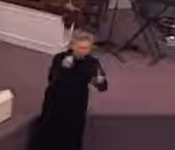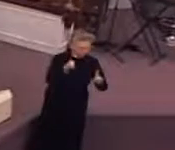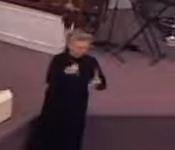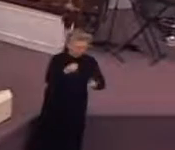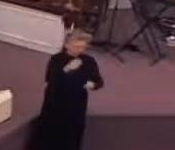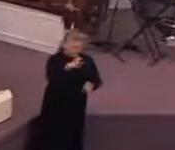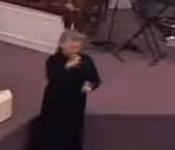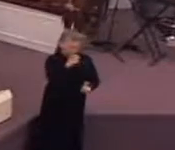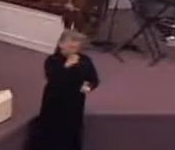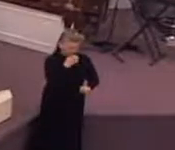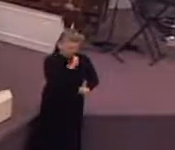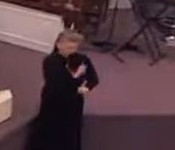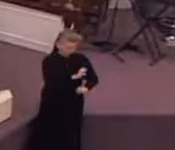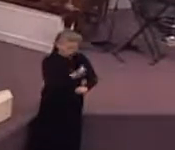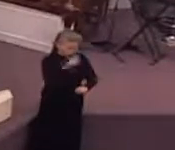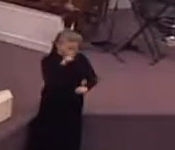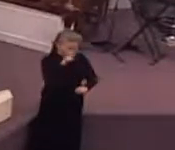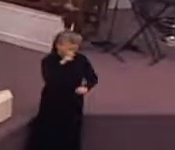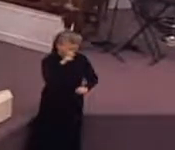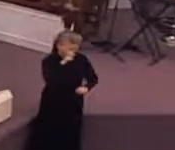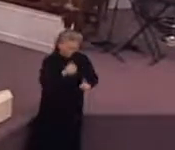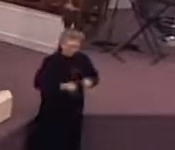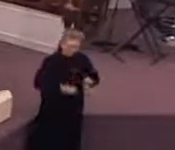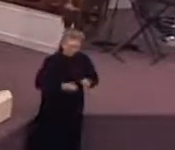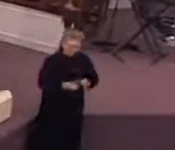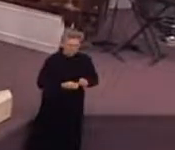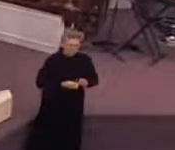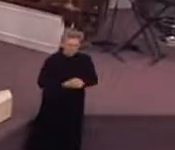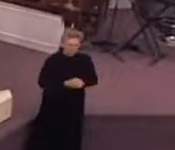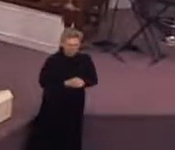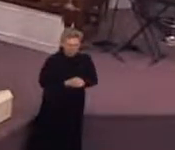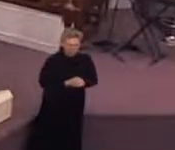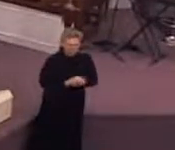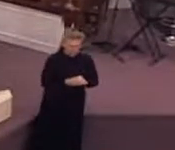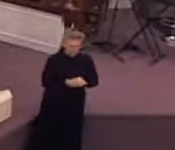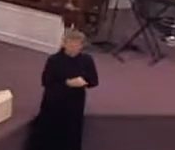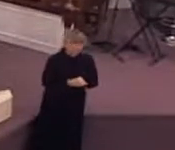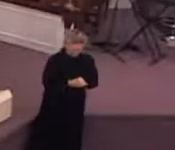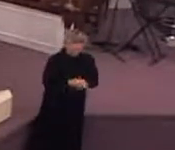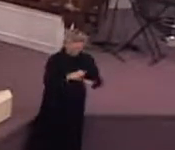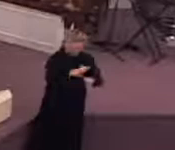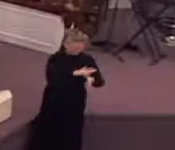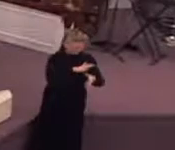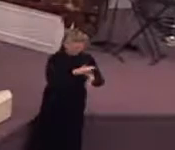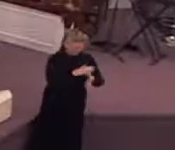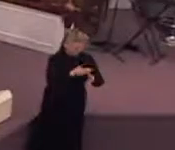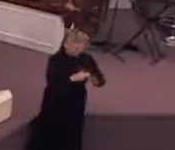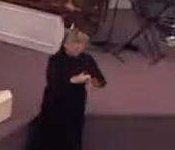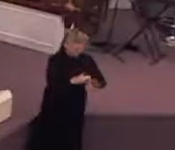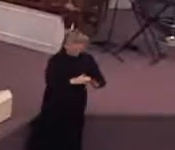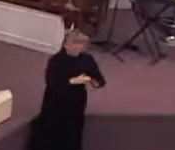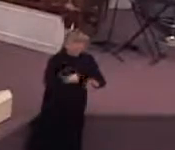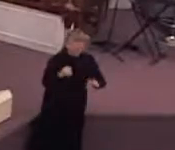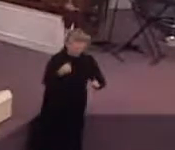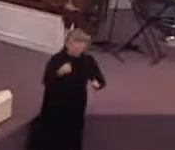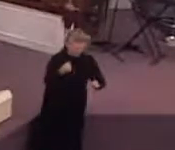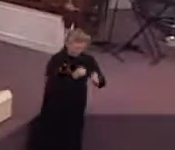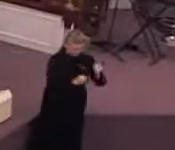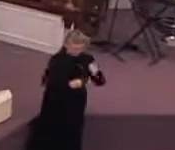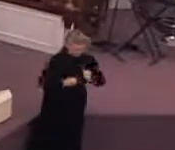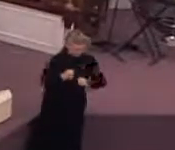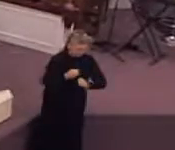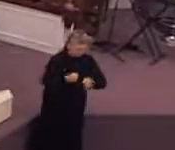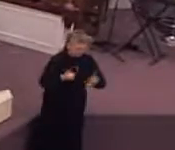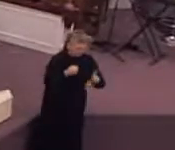Come on. The greatest way that we can fight evil, amen, is praying and working, amen, with the plan of God.